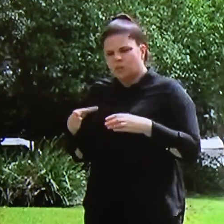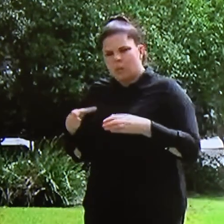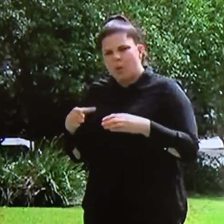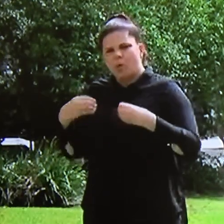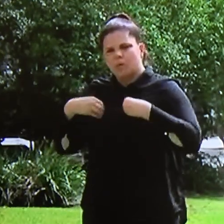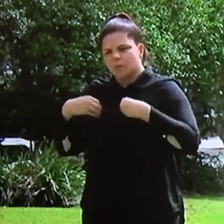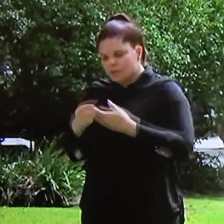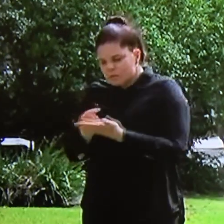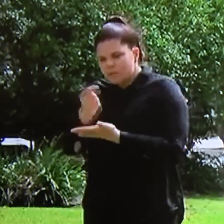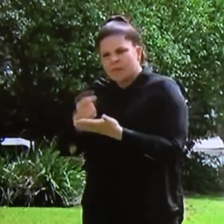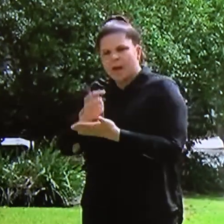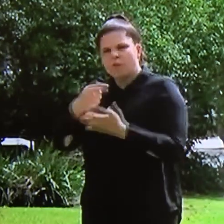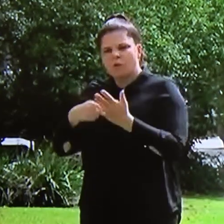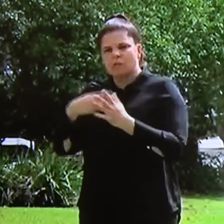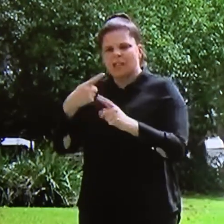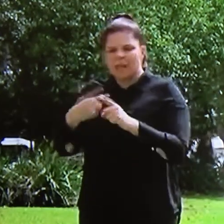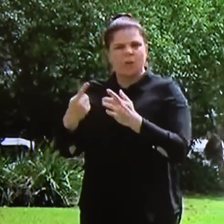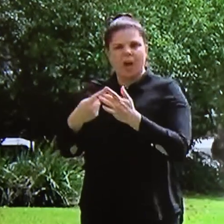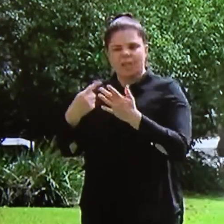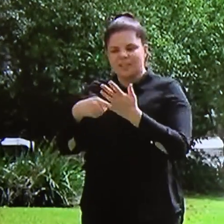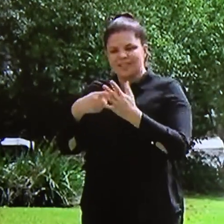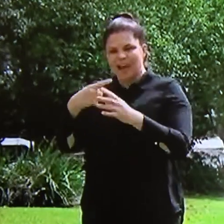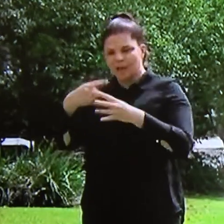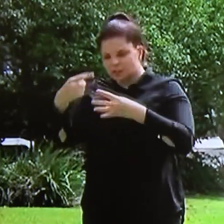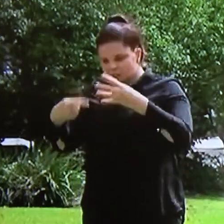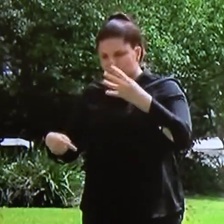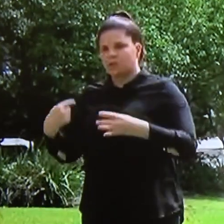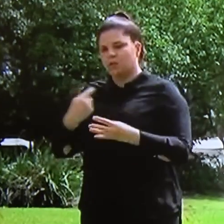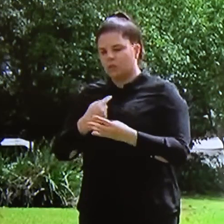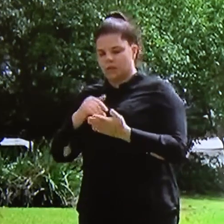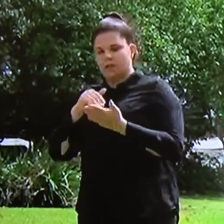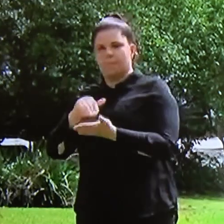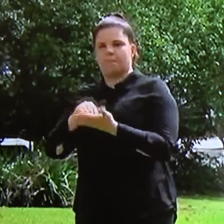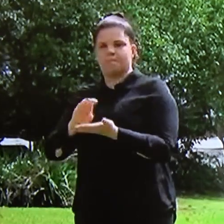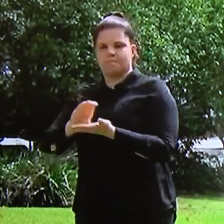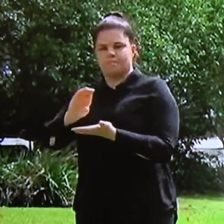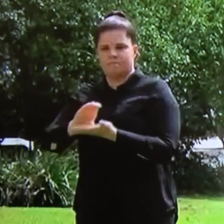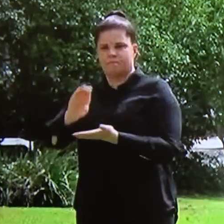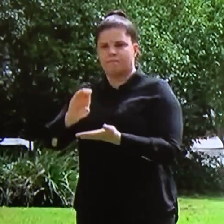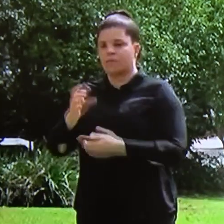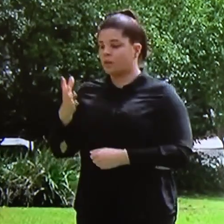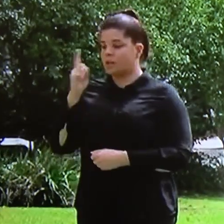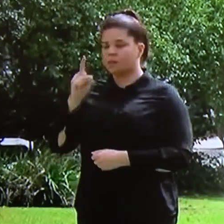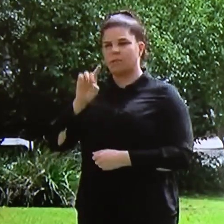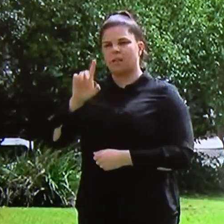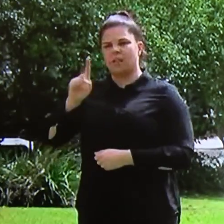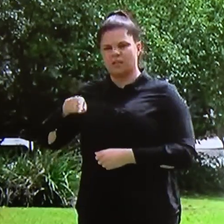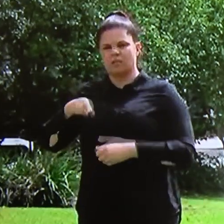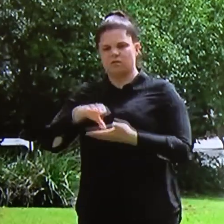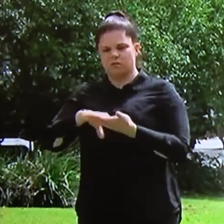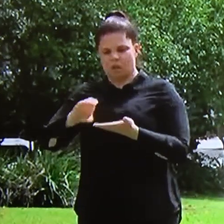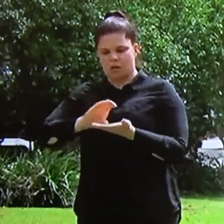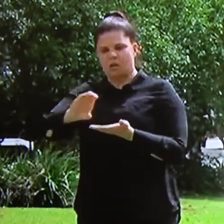range of other taxes as well, and the $10,000 payment we announced just last week for small businesses who